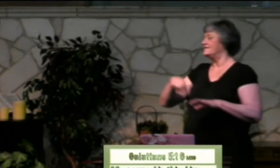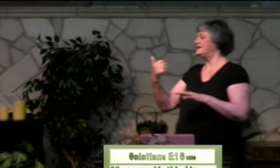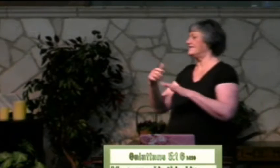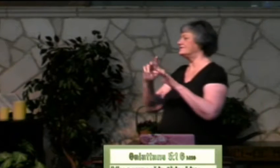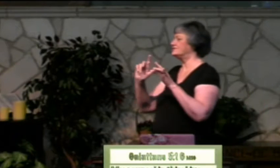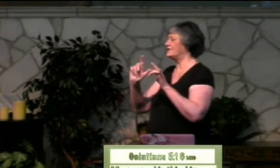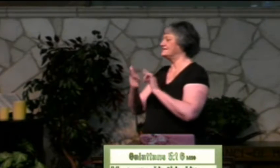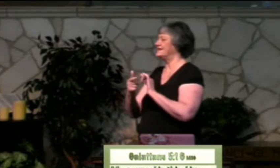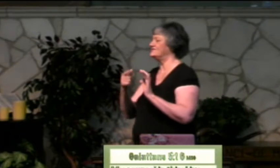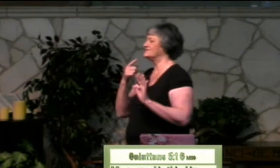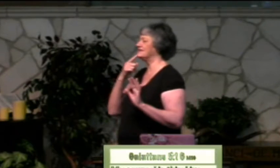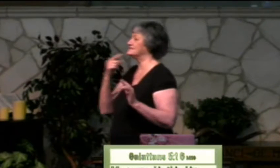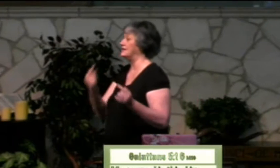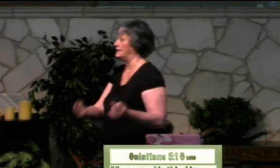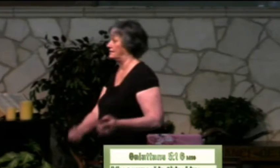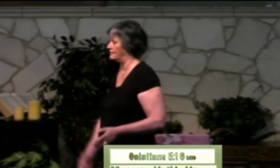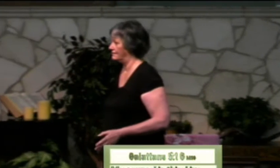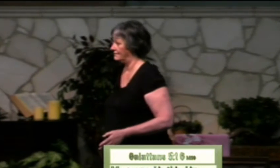other translation says sin.